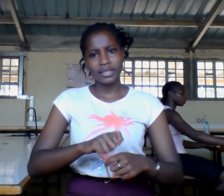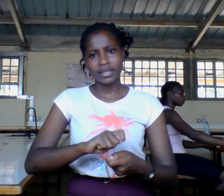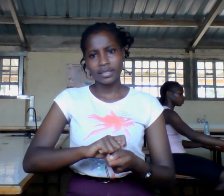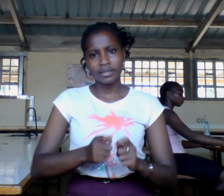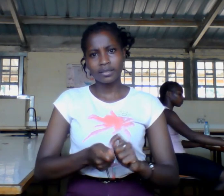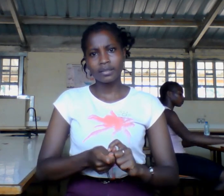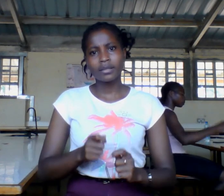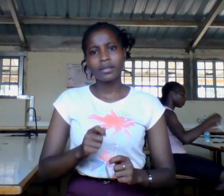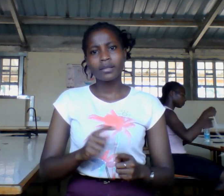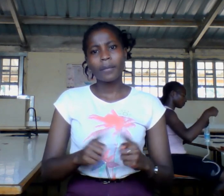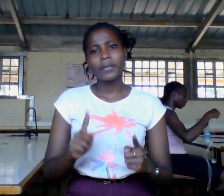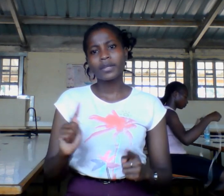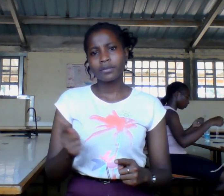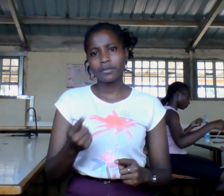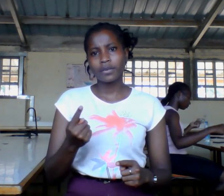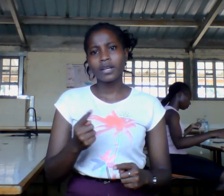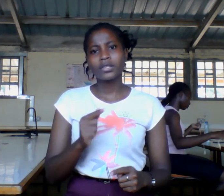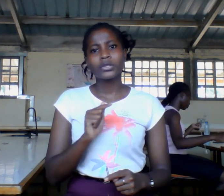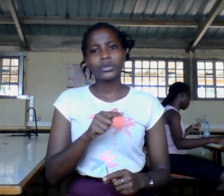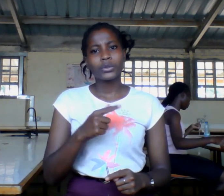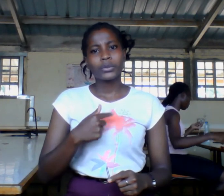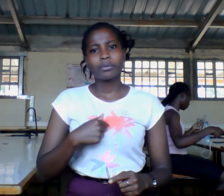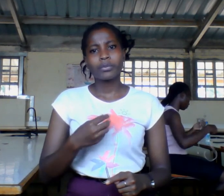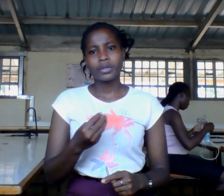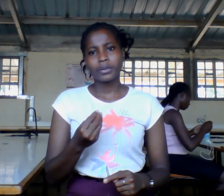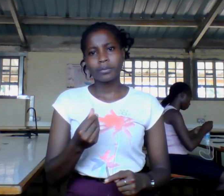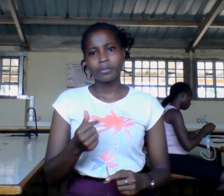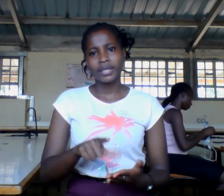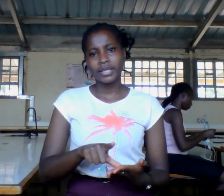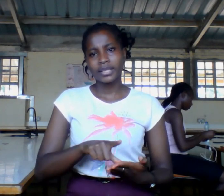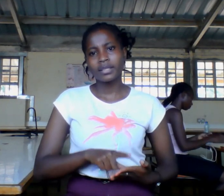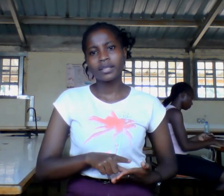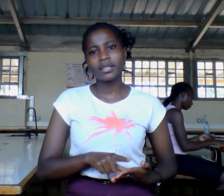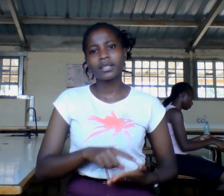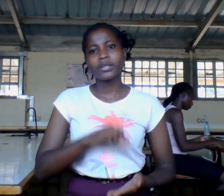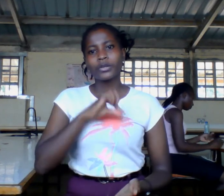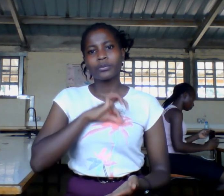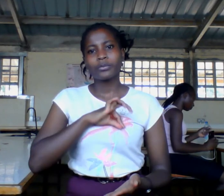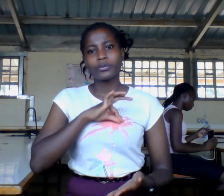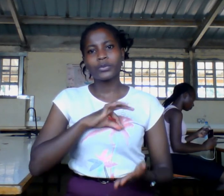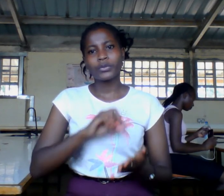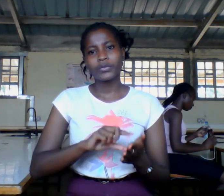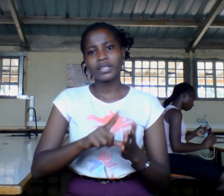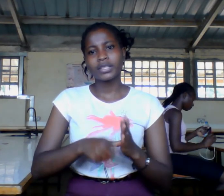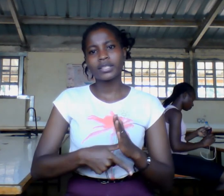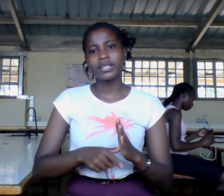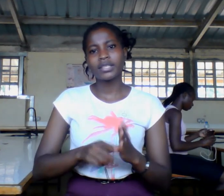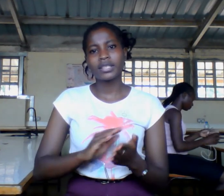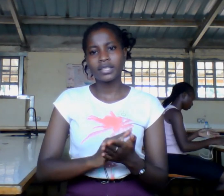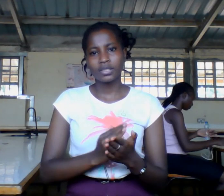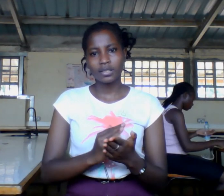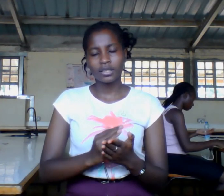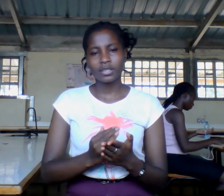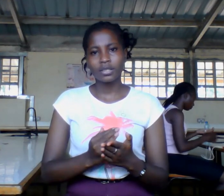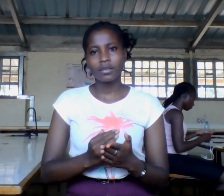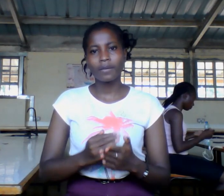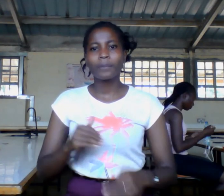business, I need you to lend me some money now, and we can share the profits later on." Hyena liked the rabbit's